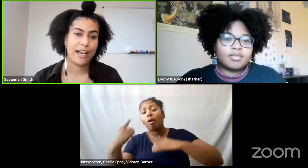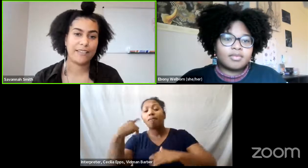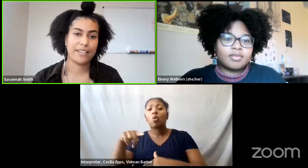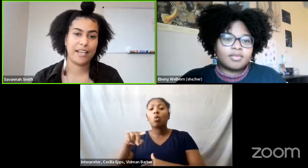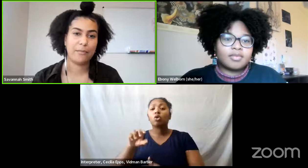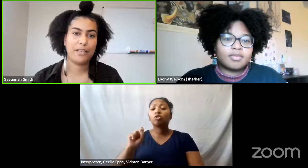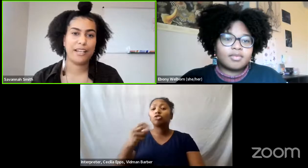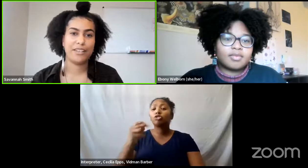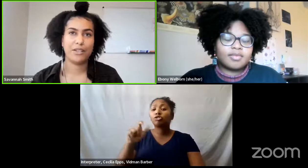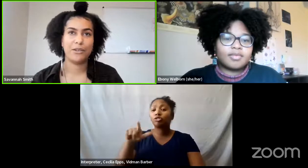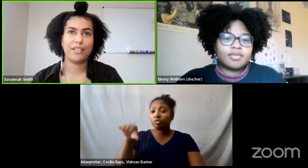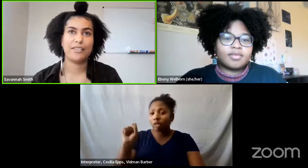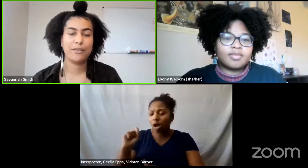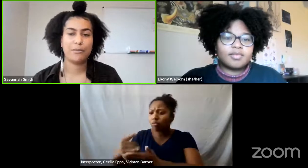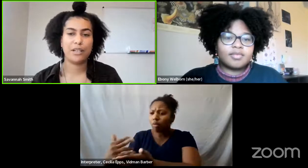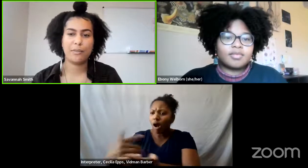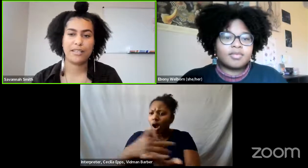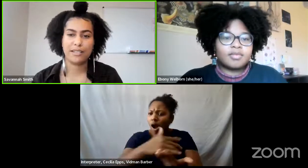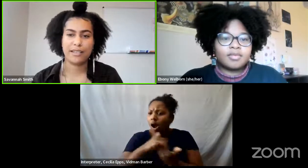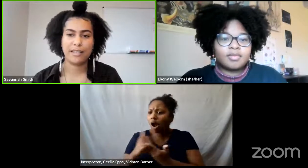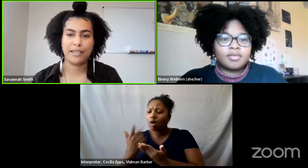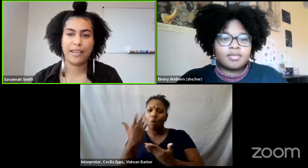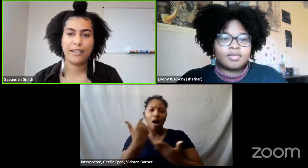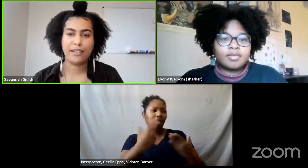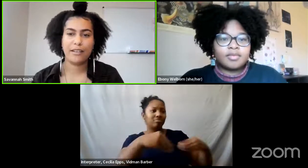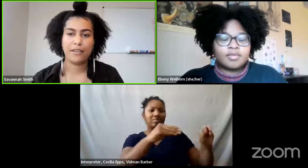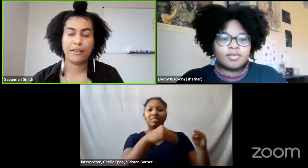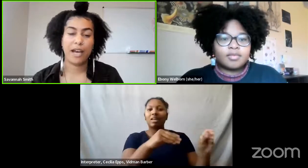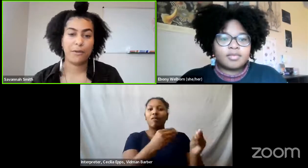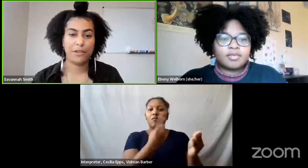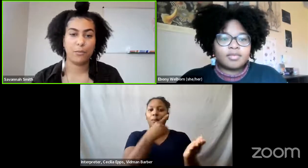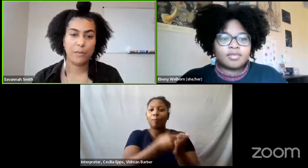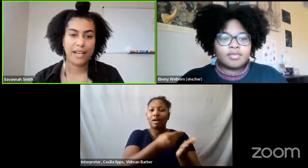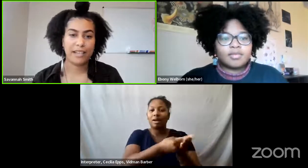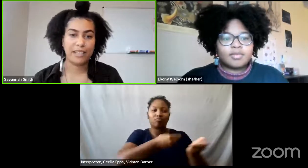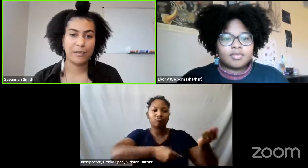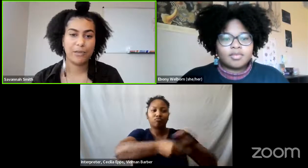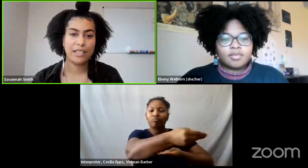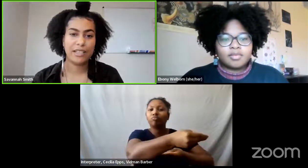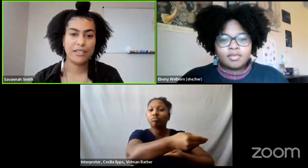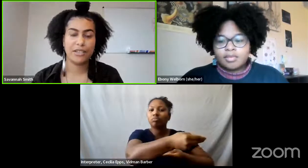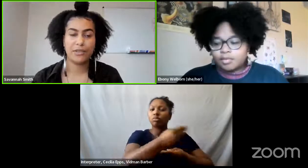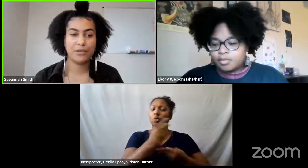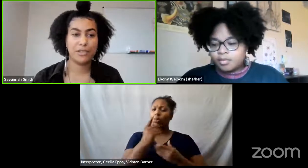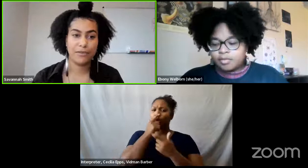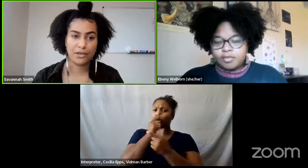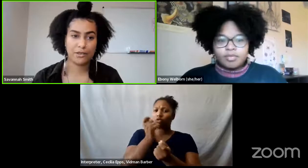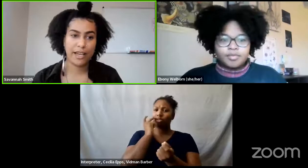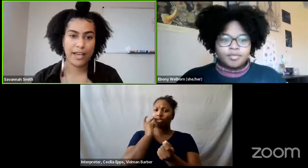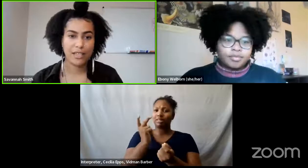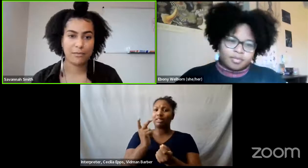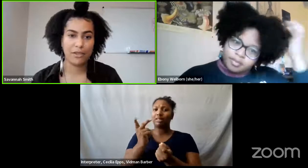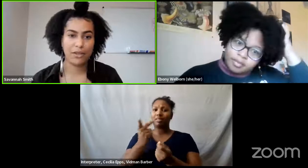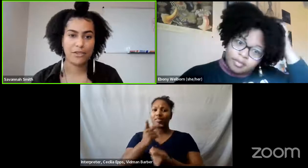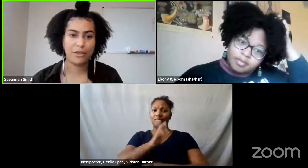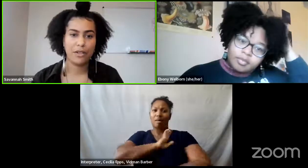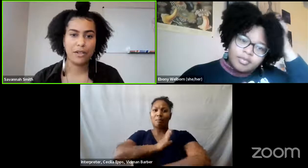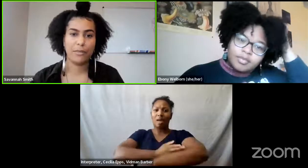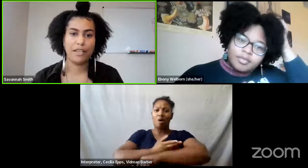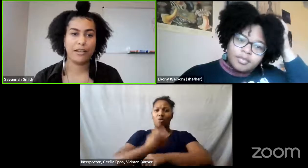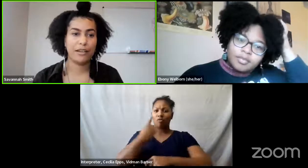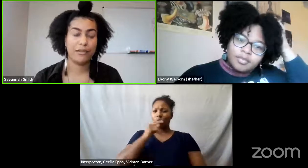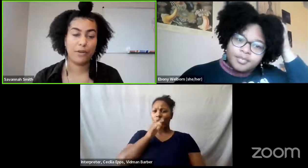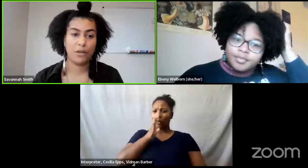currency at the time. And so it's pretty amazing to see that the power that women had in the community to do this physical task, but